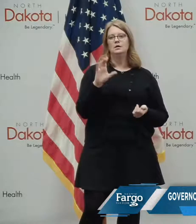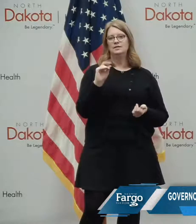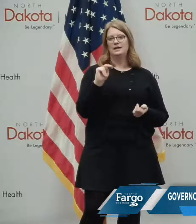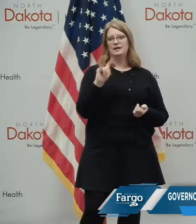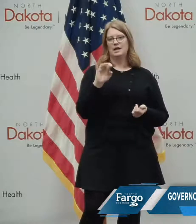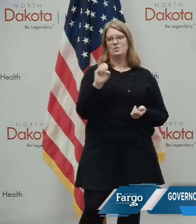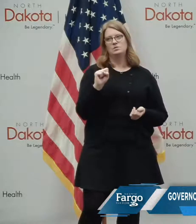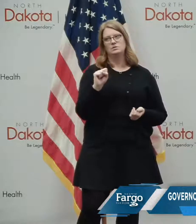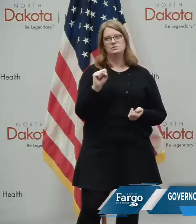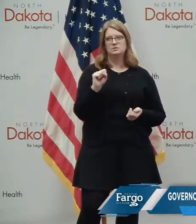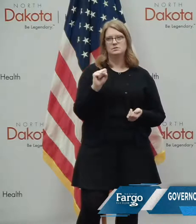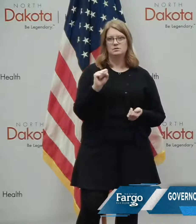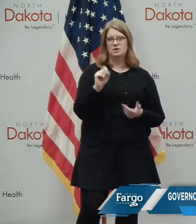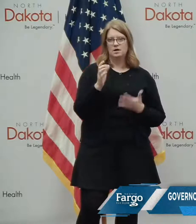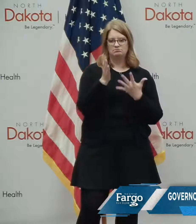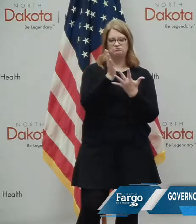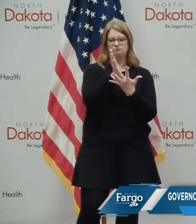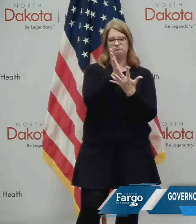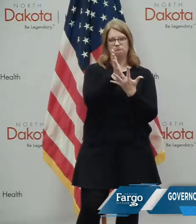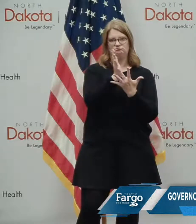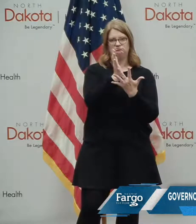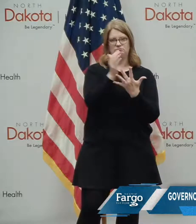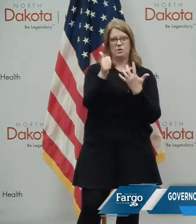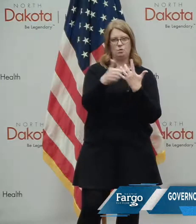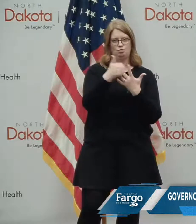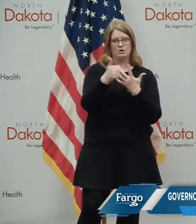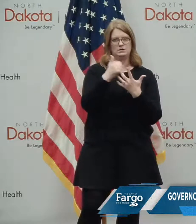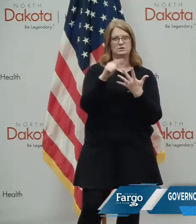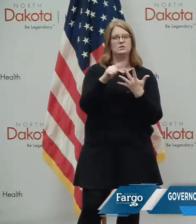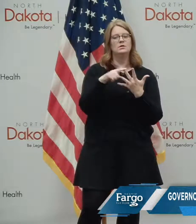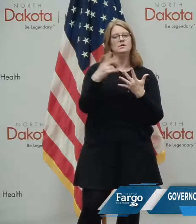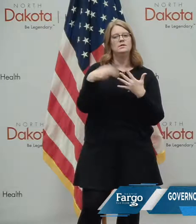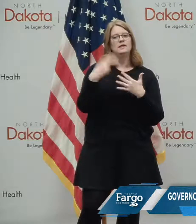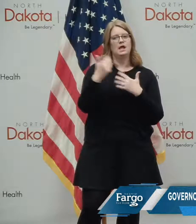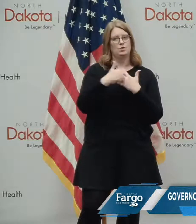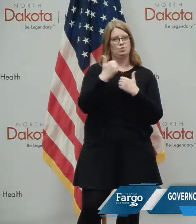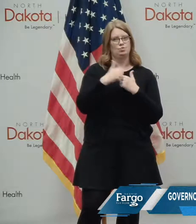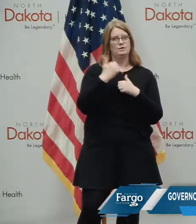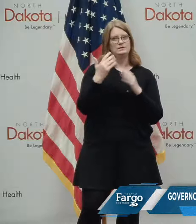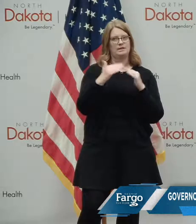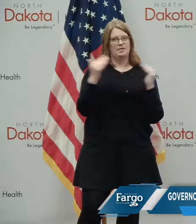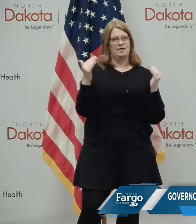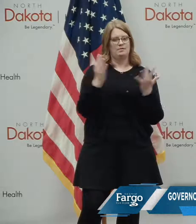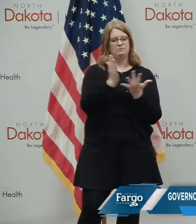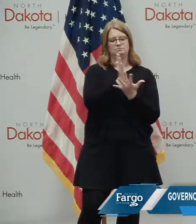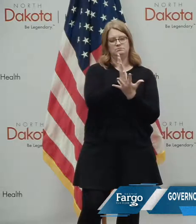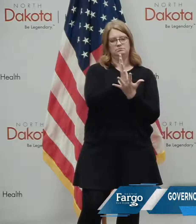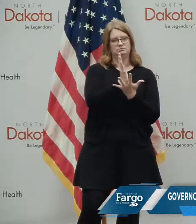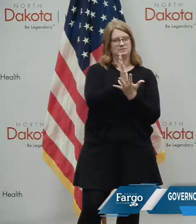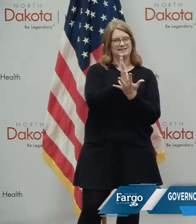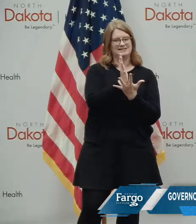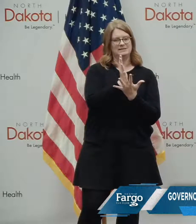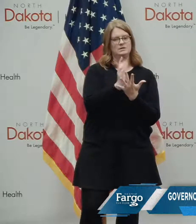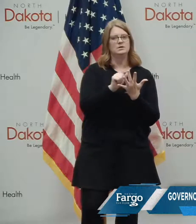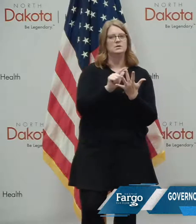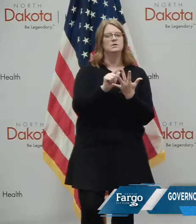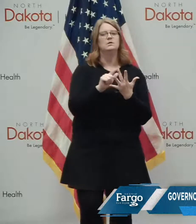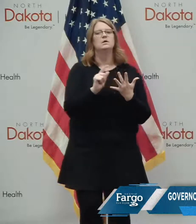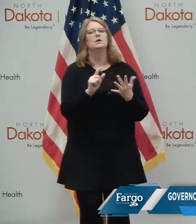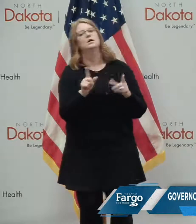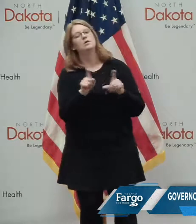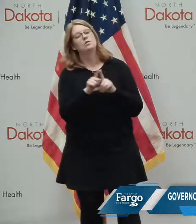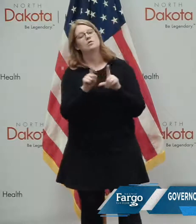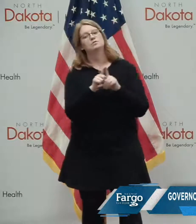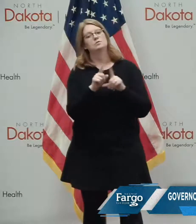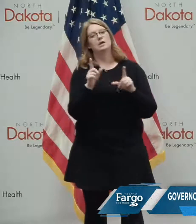at moderate risk, so the higher risk levels in the state, the ones that sort of the middle yellow ground, and then also had